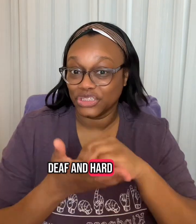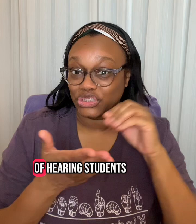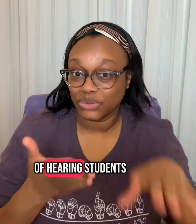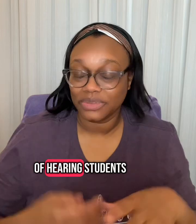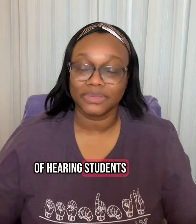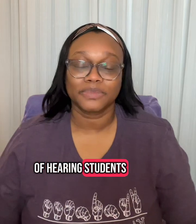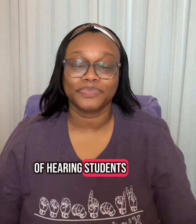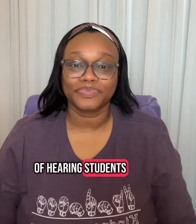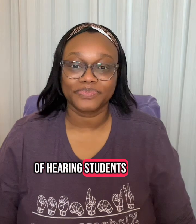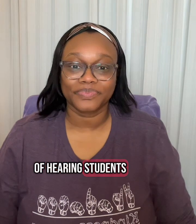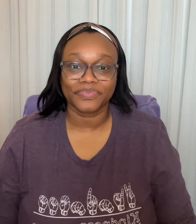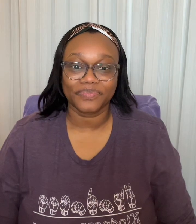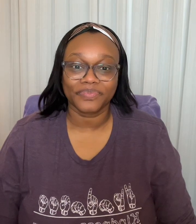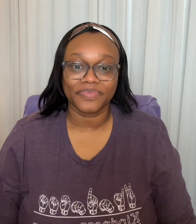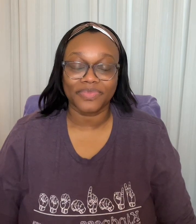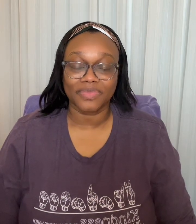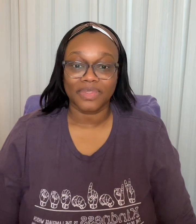hearing students.